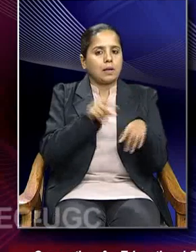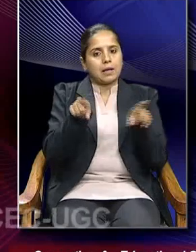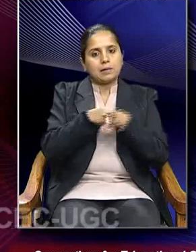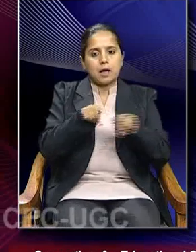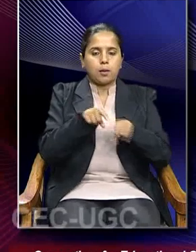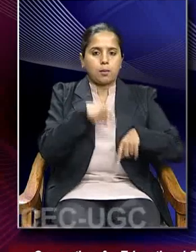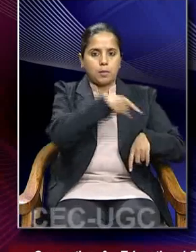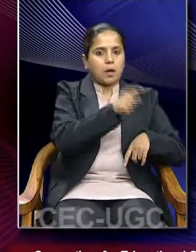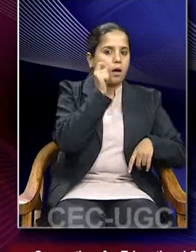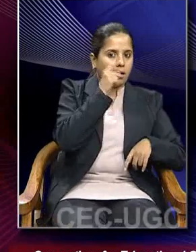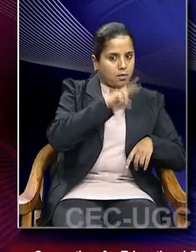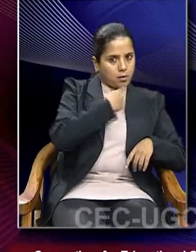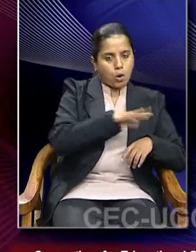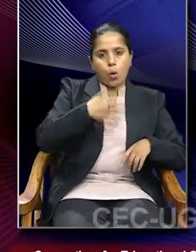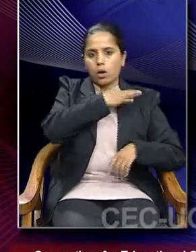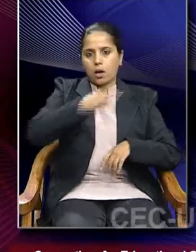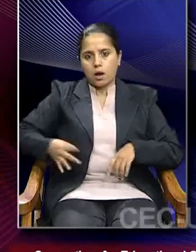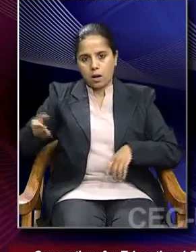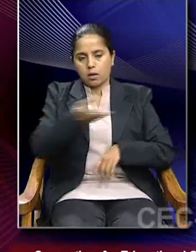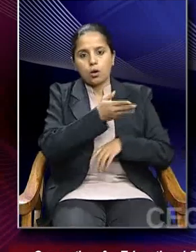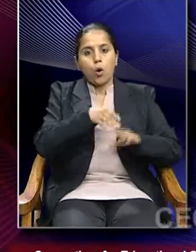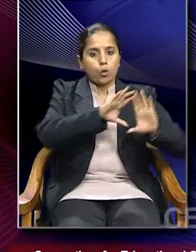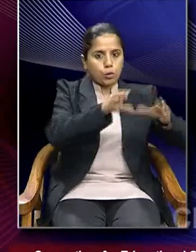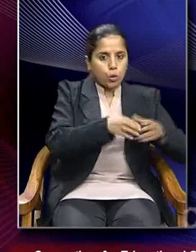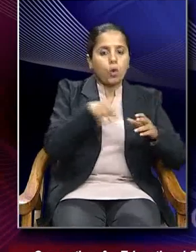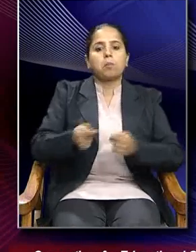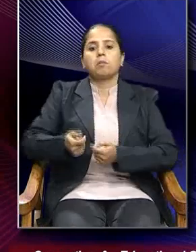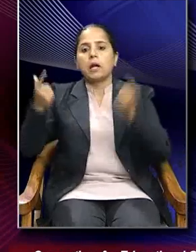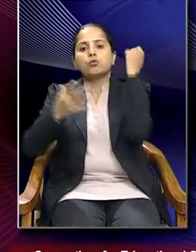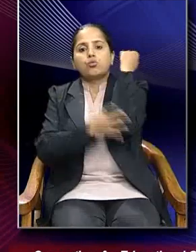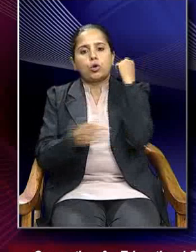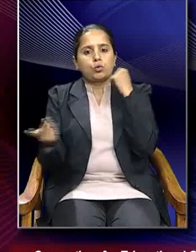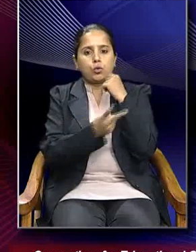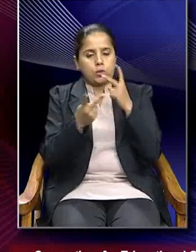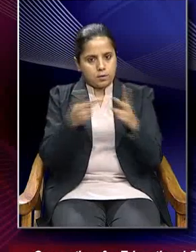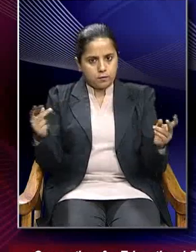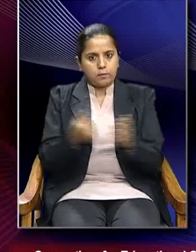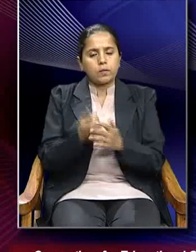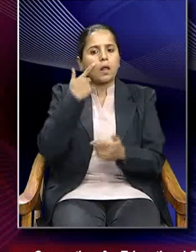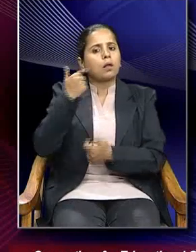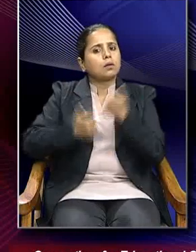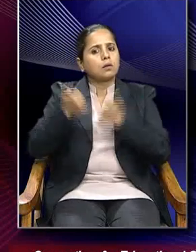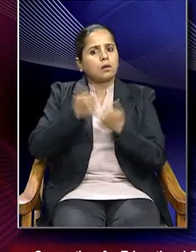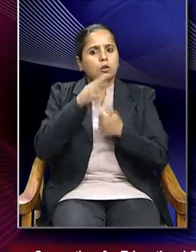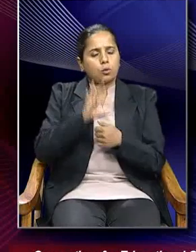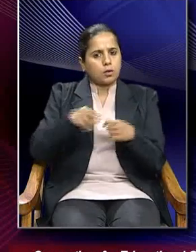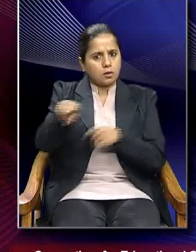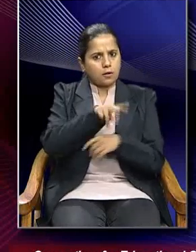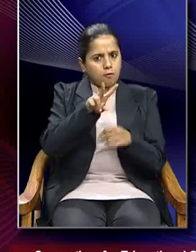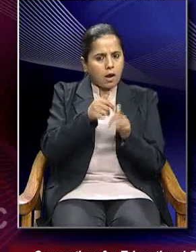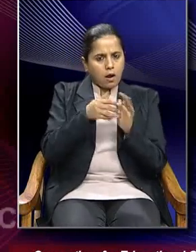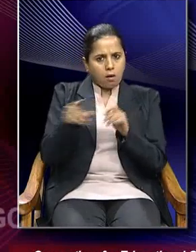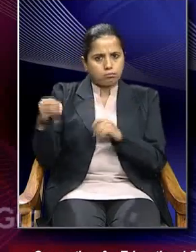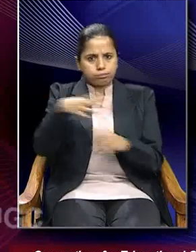gender, or ethnicity and social class, to test whether the variable affects one